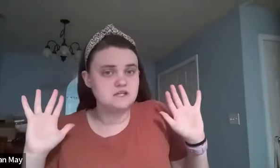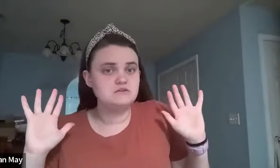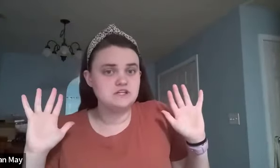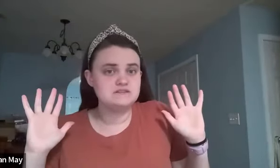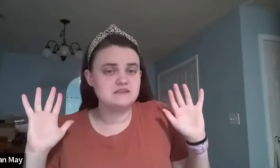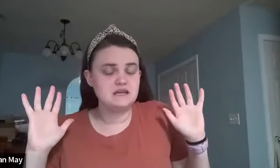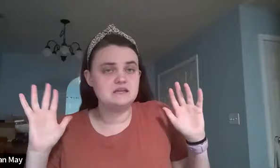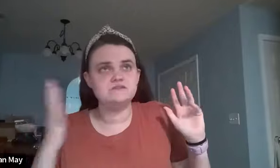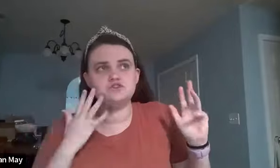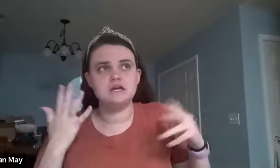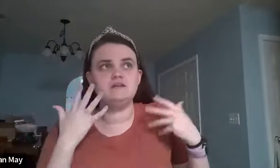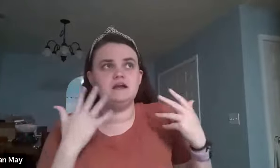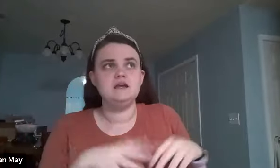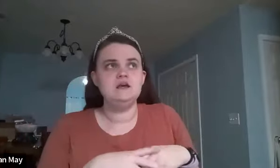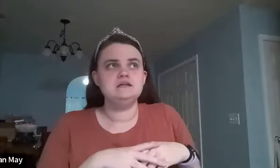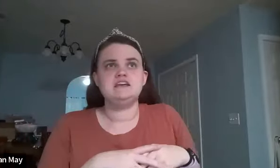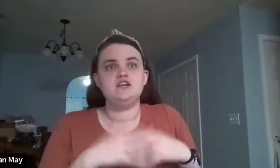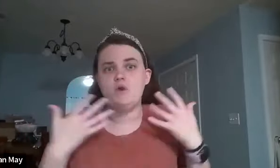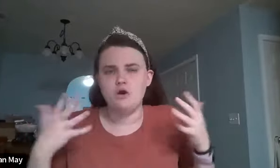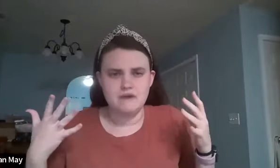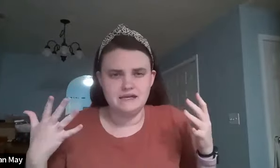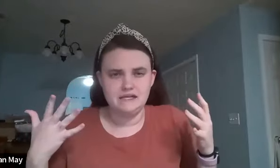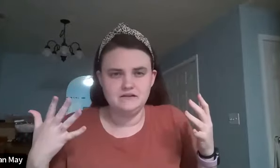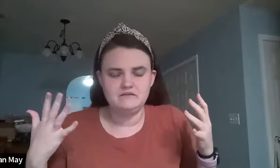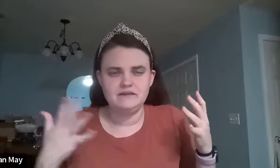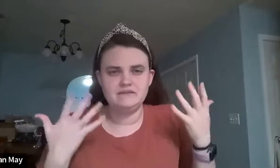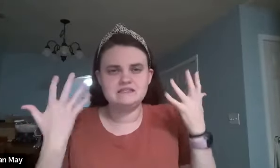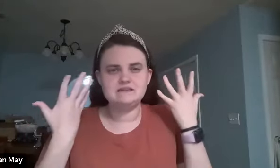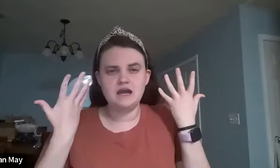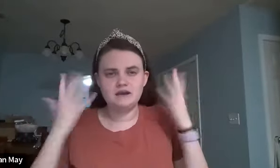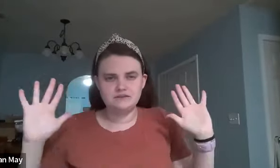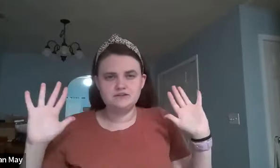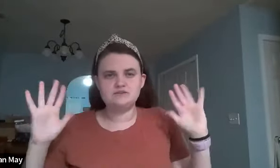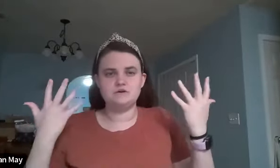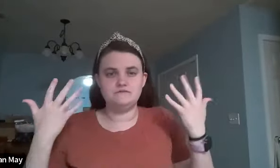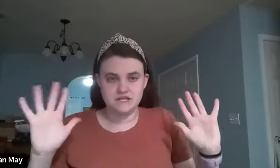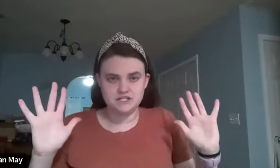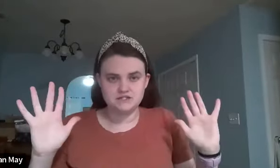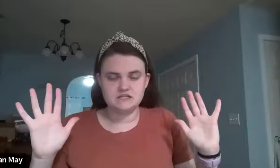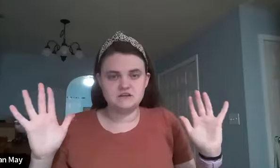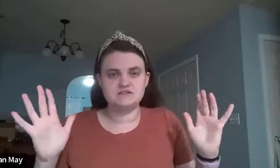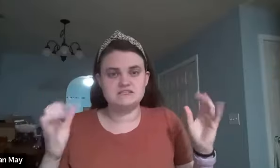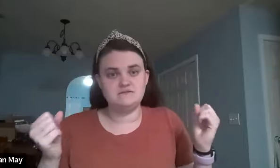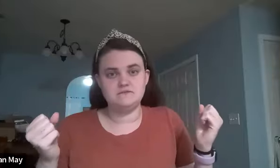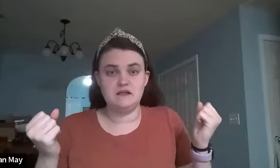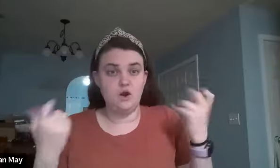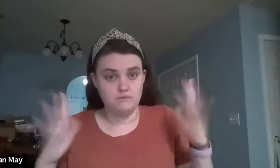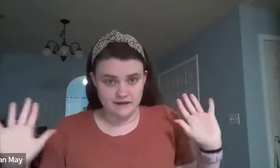you can use in the end if you're trying to like say like you already like this is I kind of use the word finished as also the sign for like